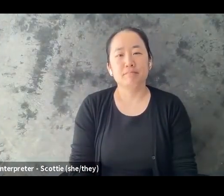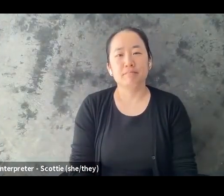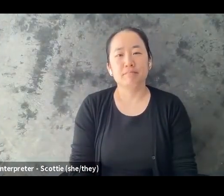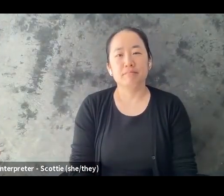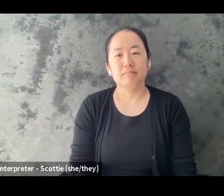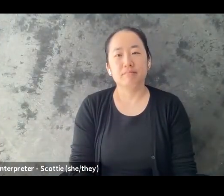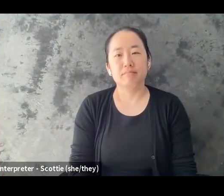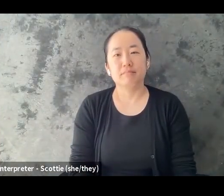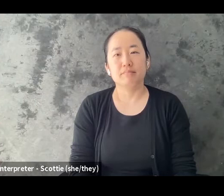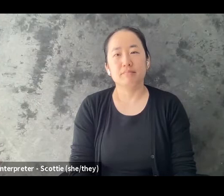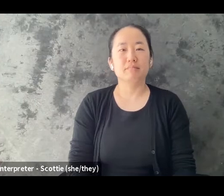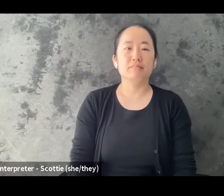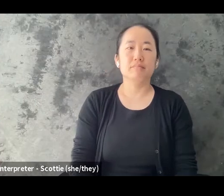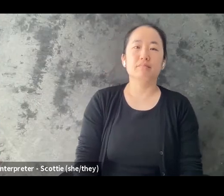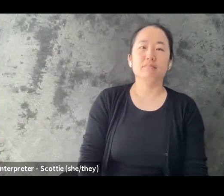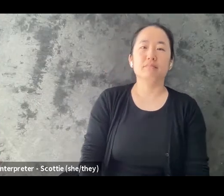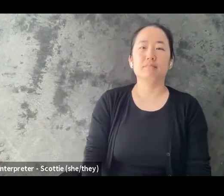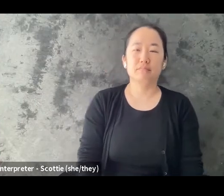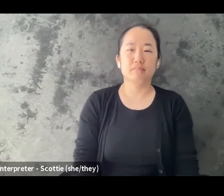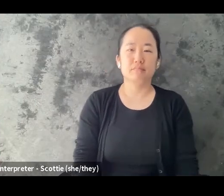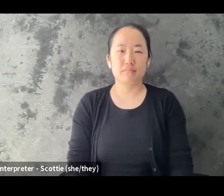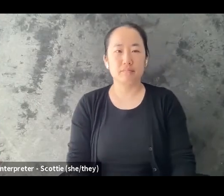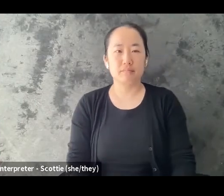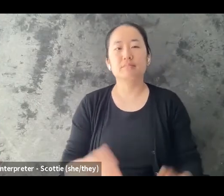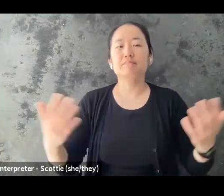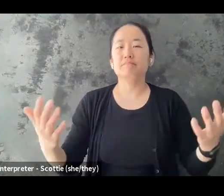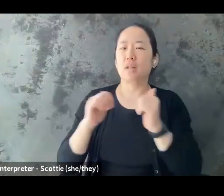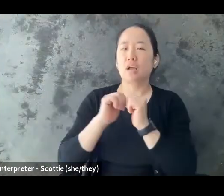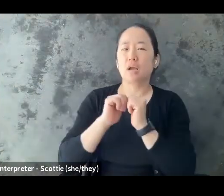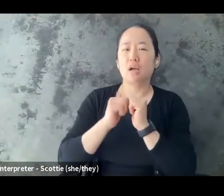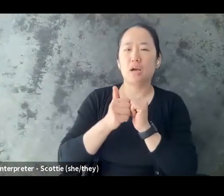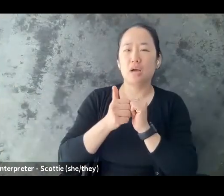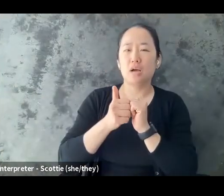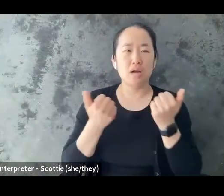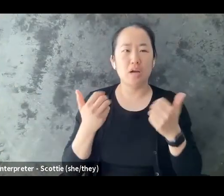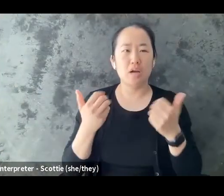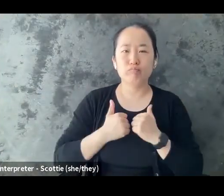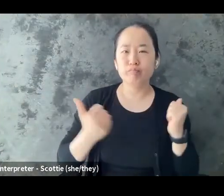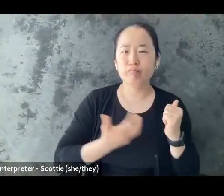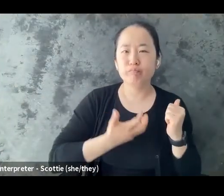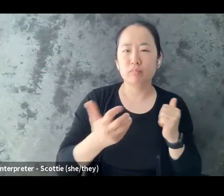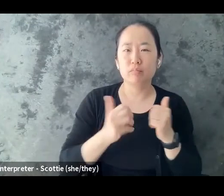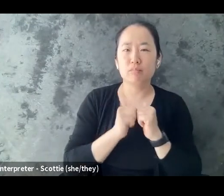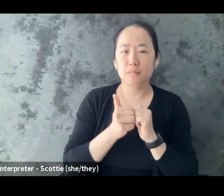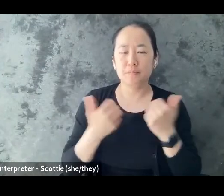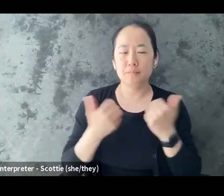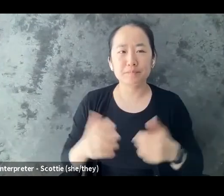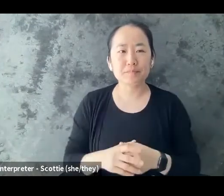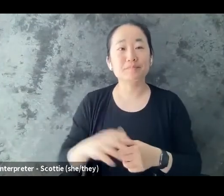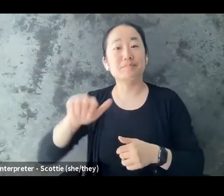so in terms of ways of sharing there's other ways that you can approach it too so this other quote from the same article is